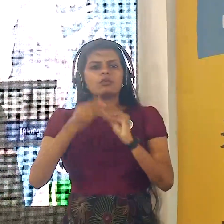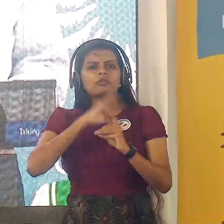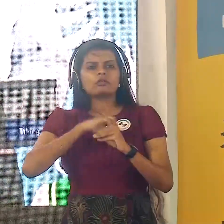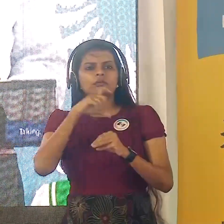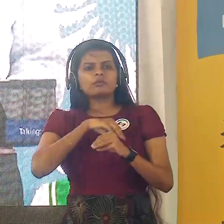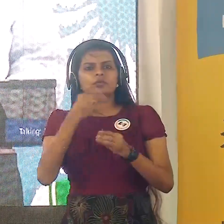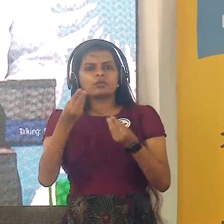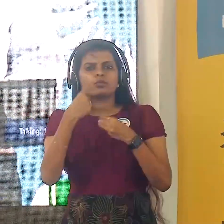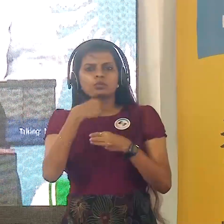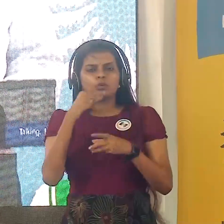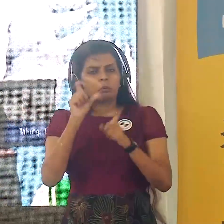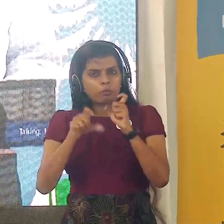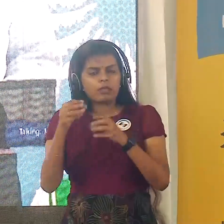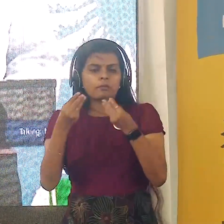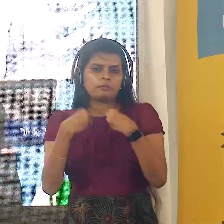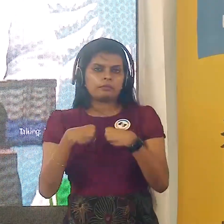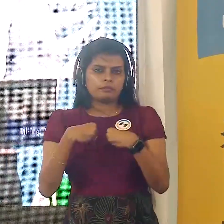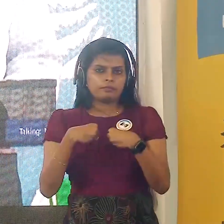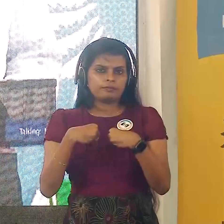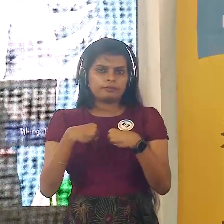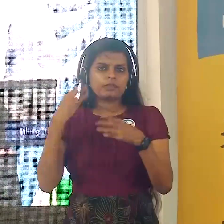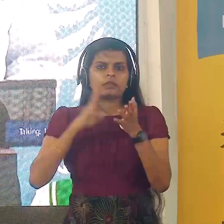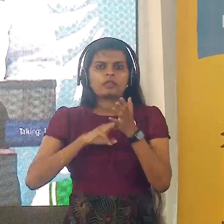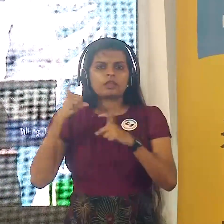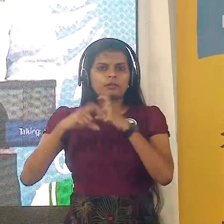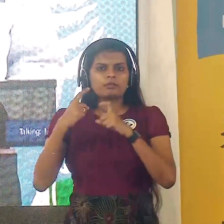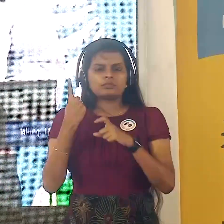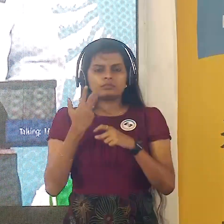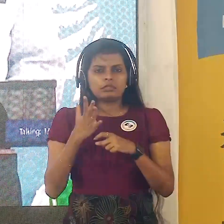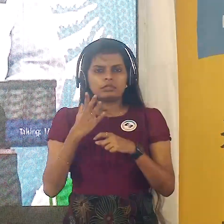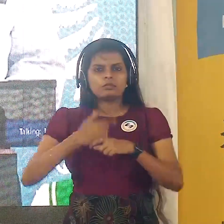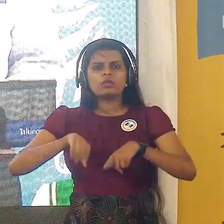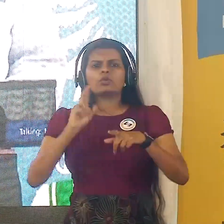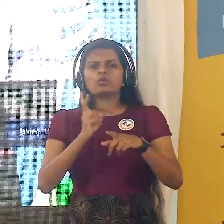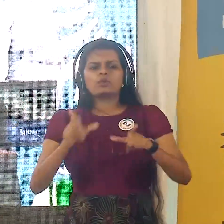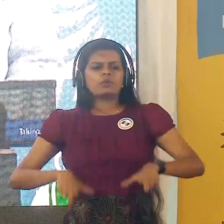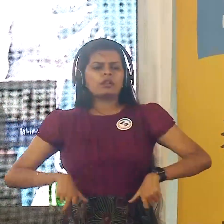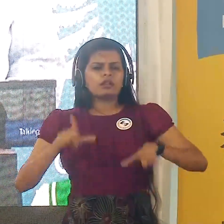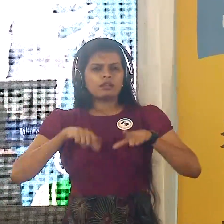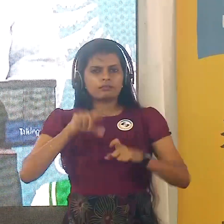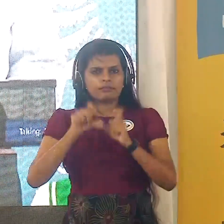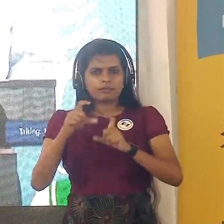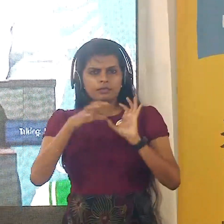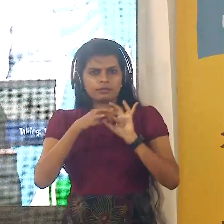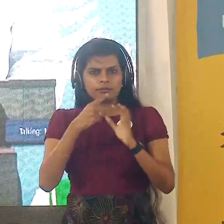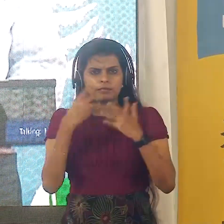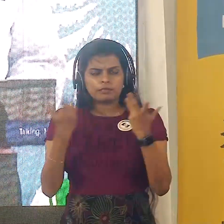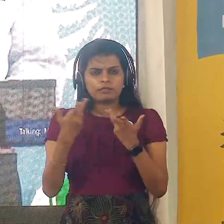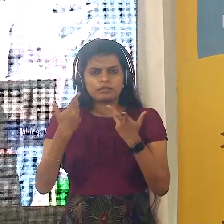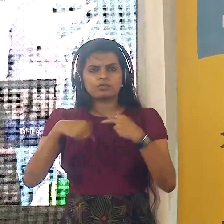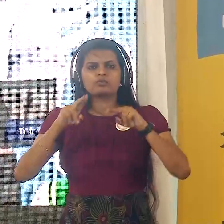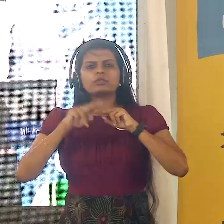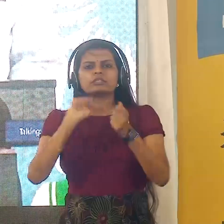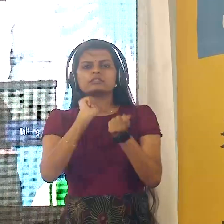to whatever benefit the government offers in terms of their living standards. So I would completely agree that to